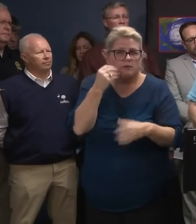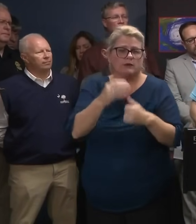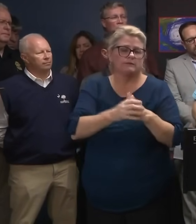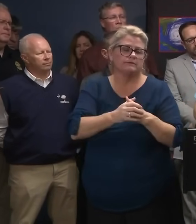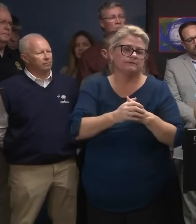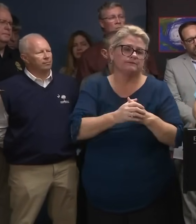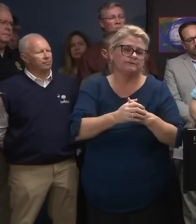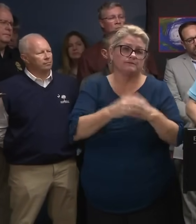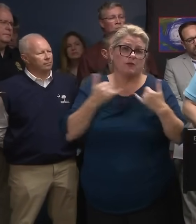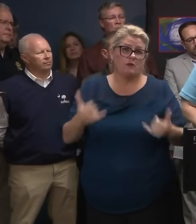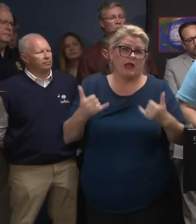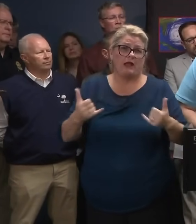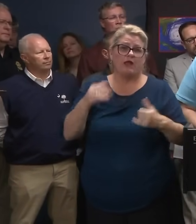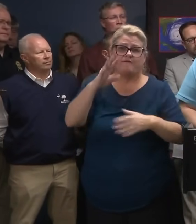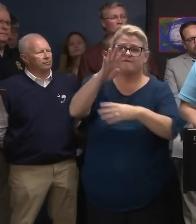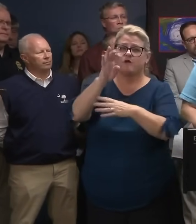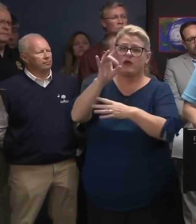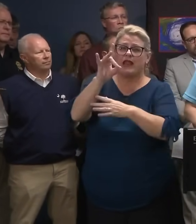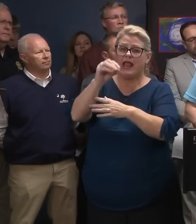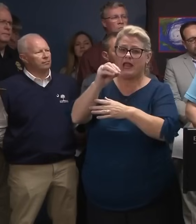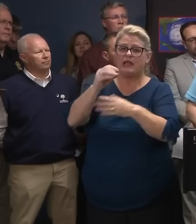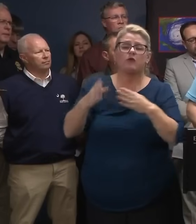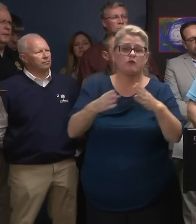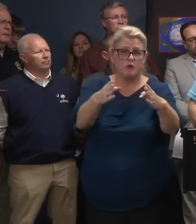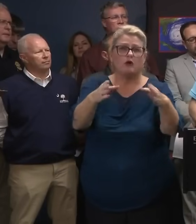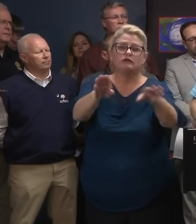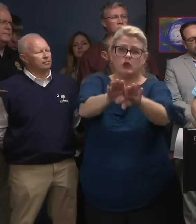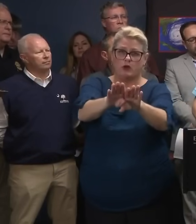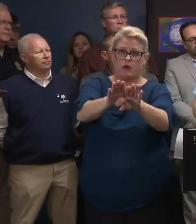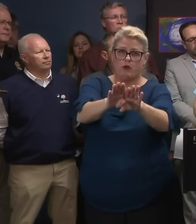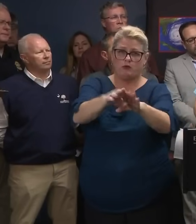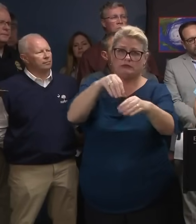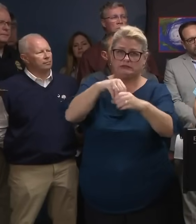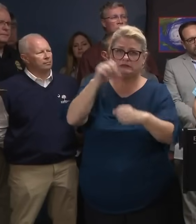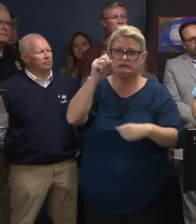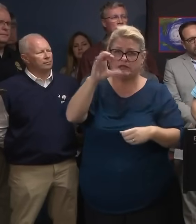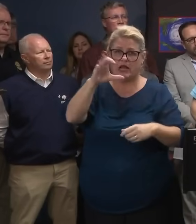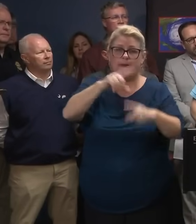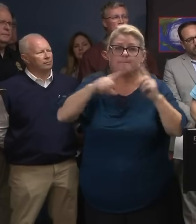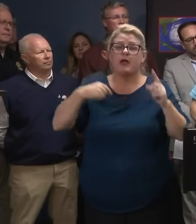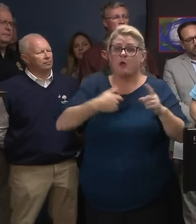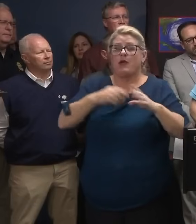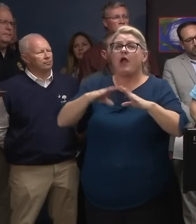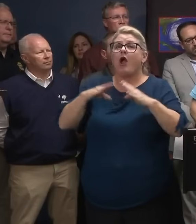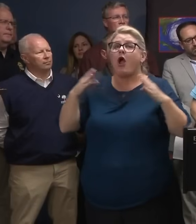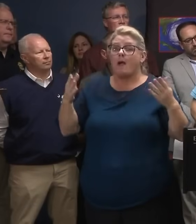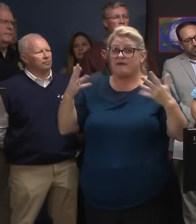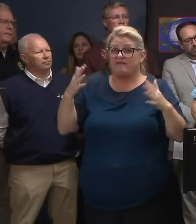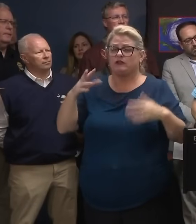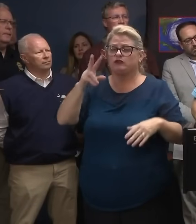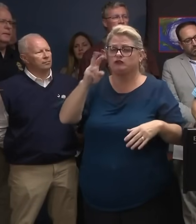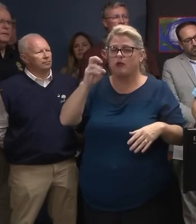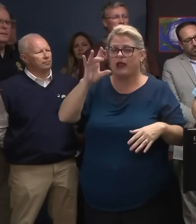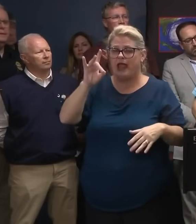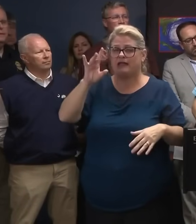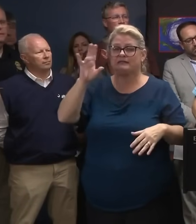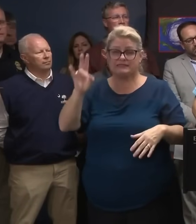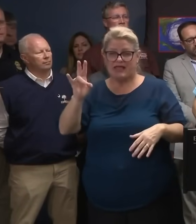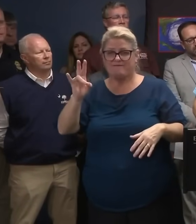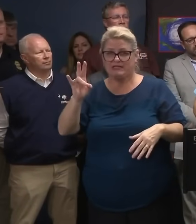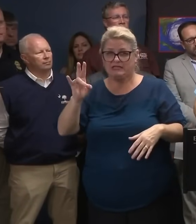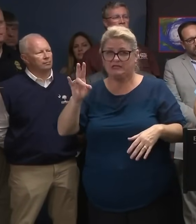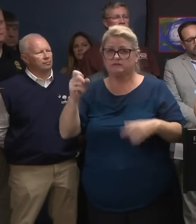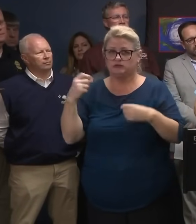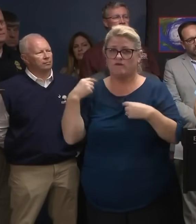At present, we have 480 roads closed across the state, but we have reopened 287 routes so far.